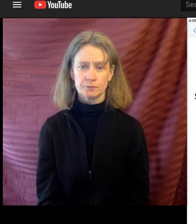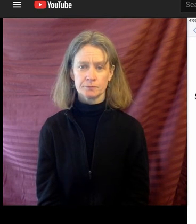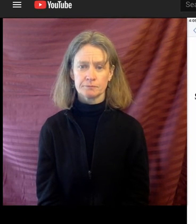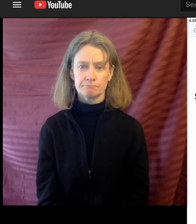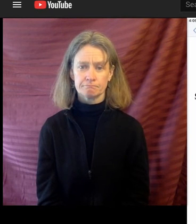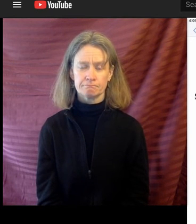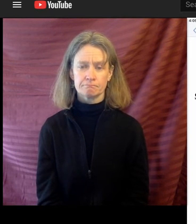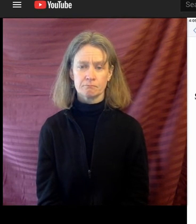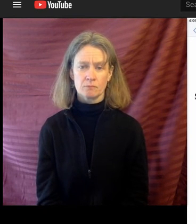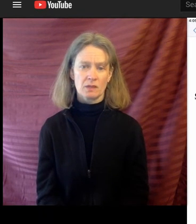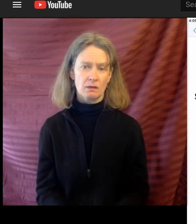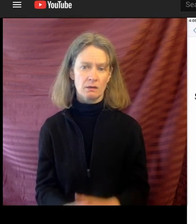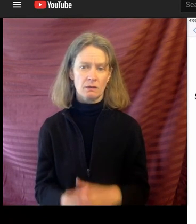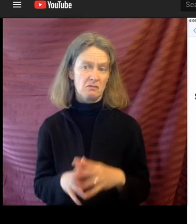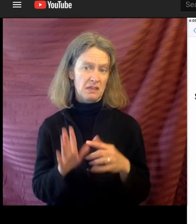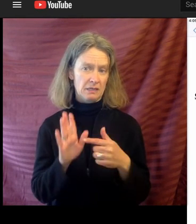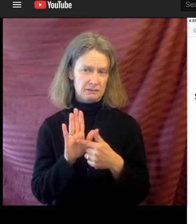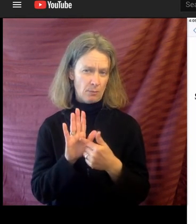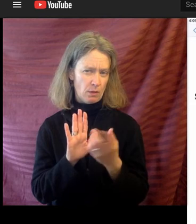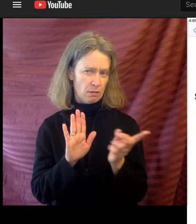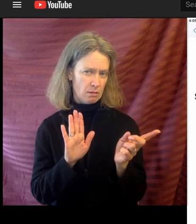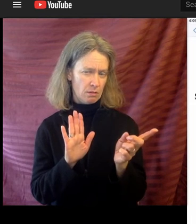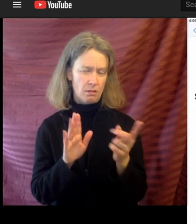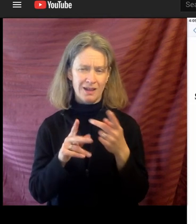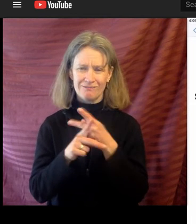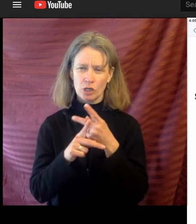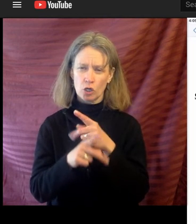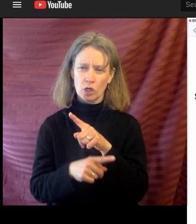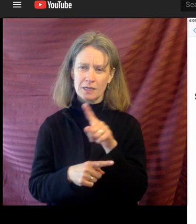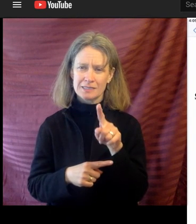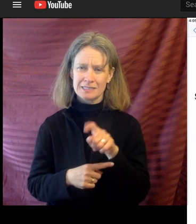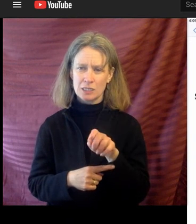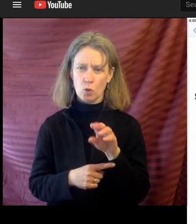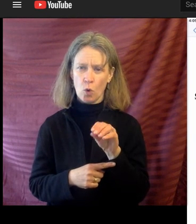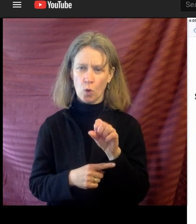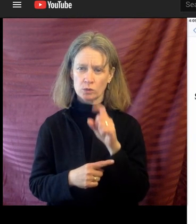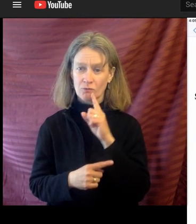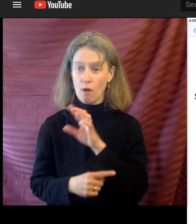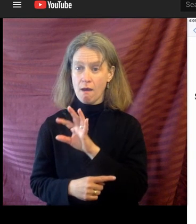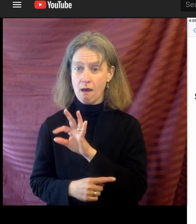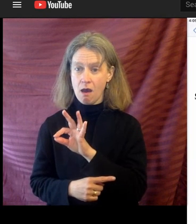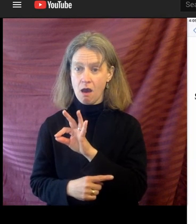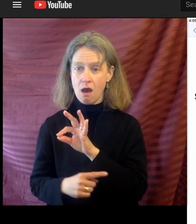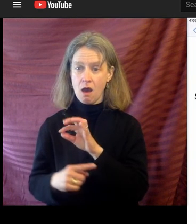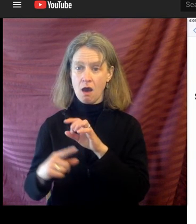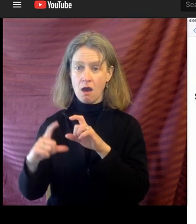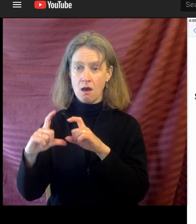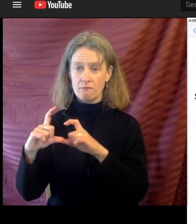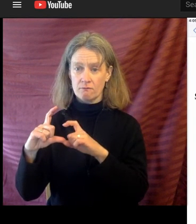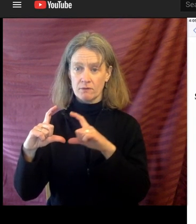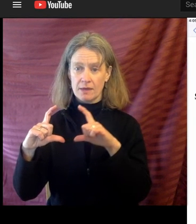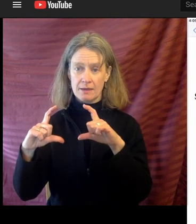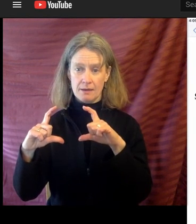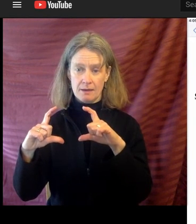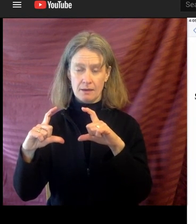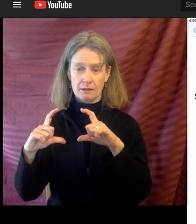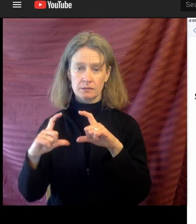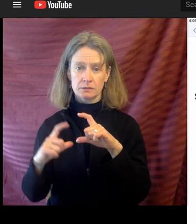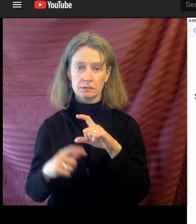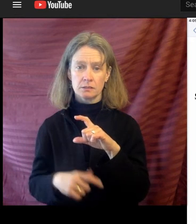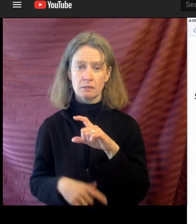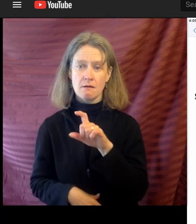So the example says, find the zeros for f of x equals x minus 3, x plus